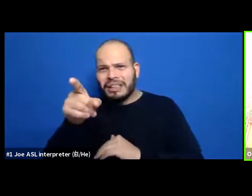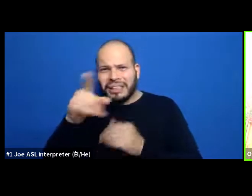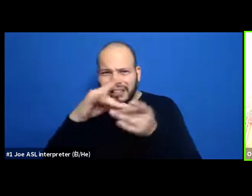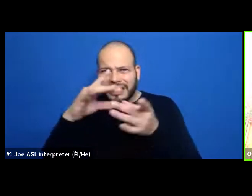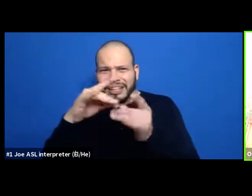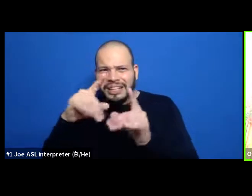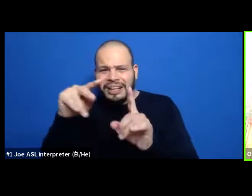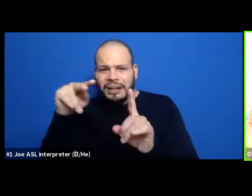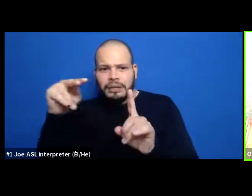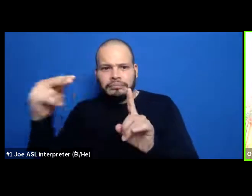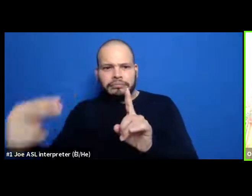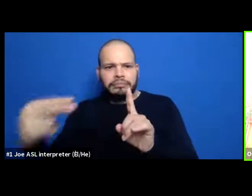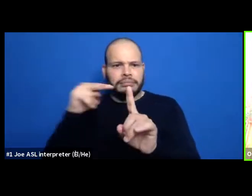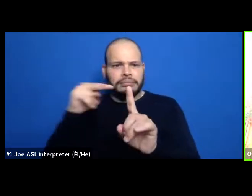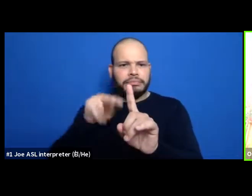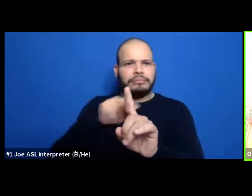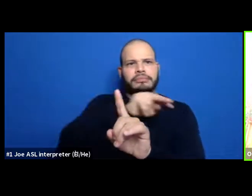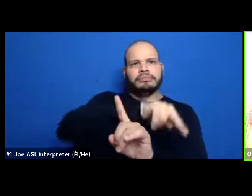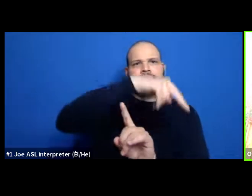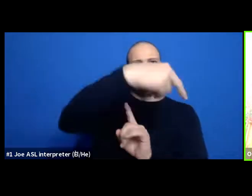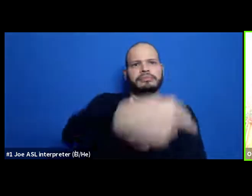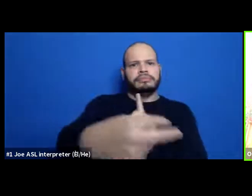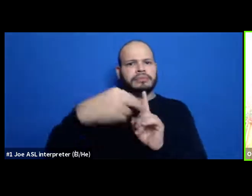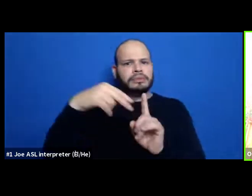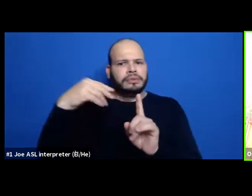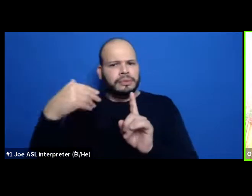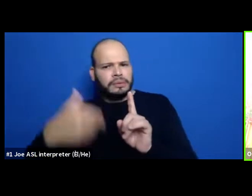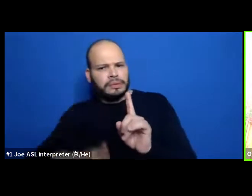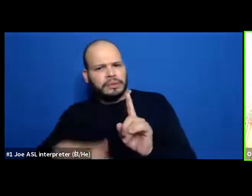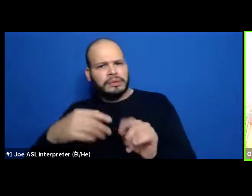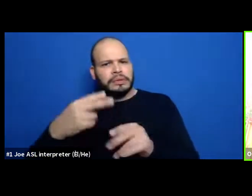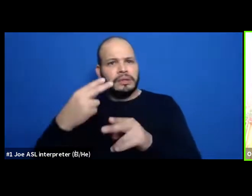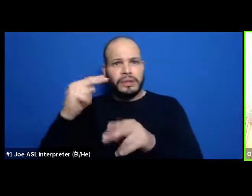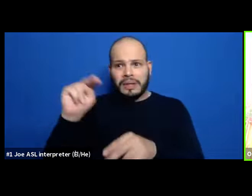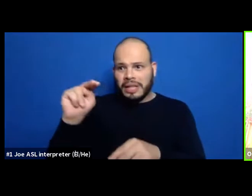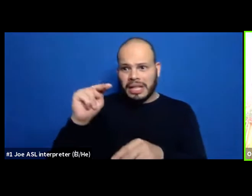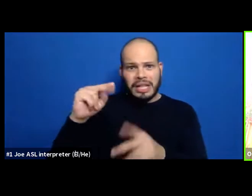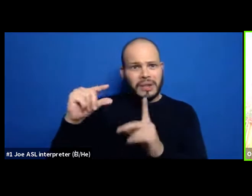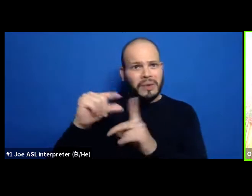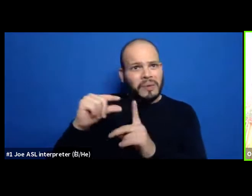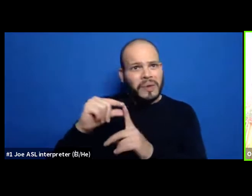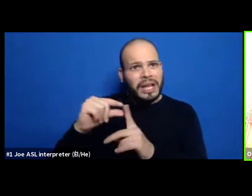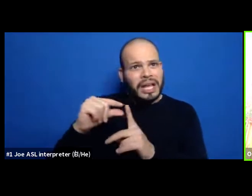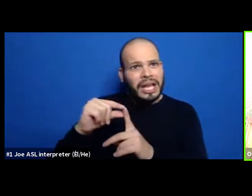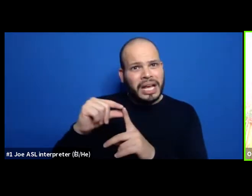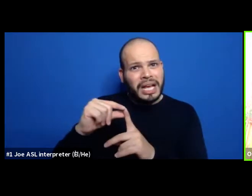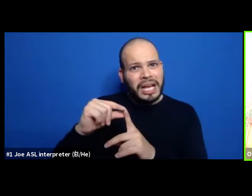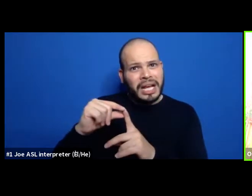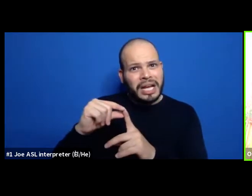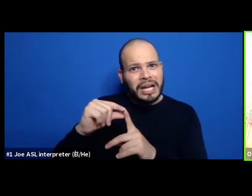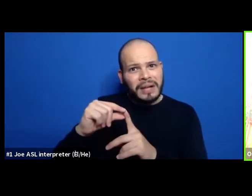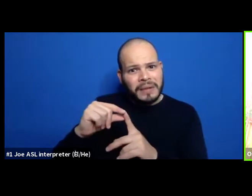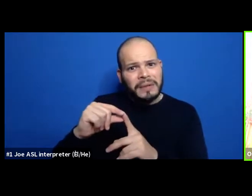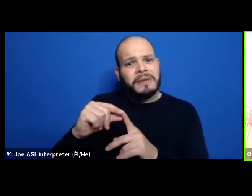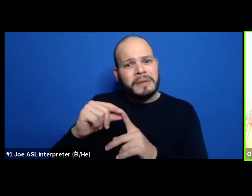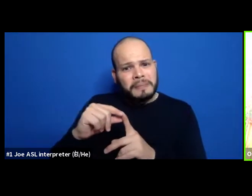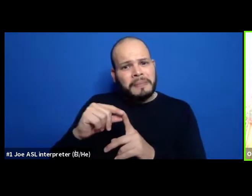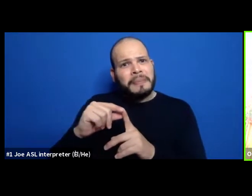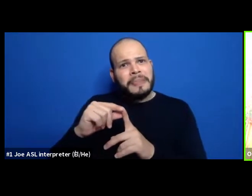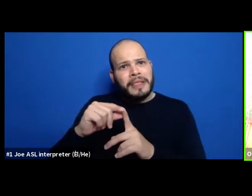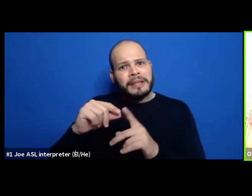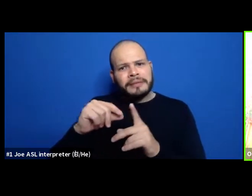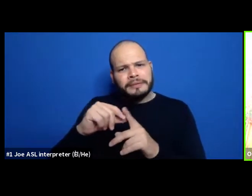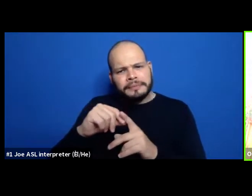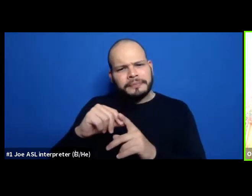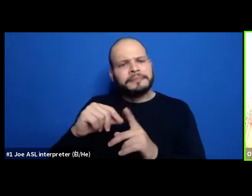College was an initiative in the 1960s that was envisioned by radical Black folks who wanted something different for their children.